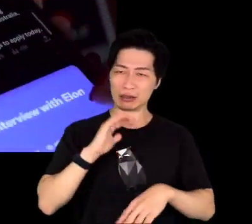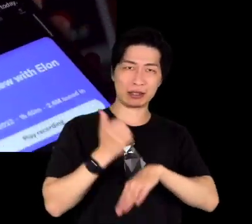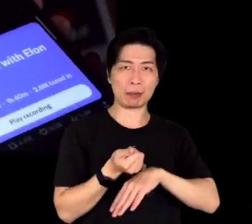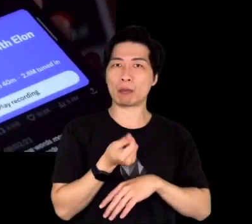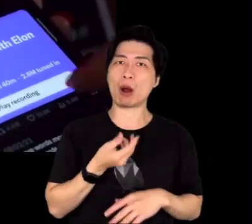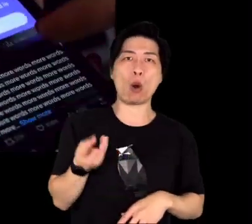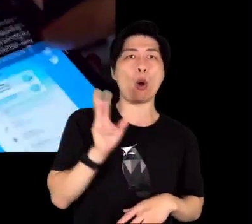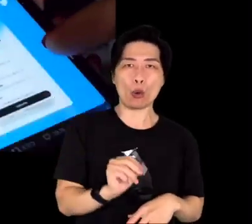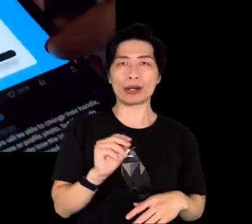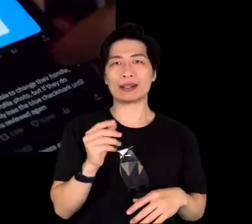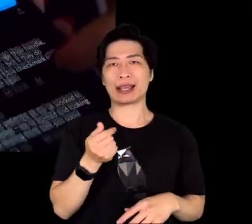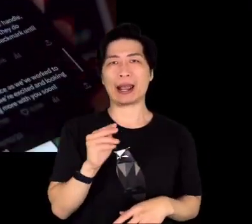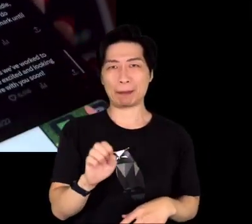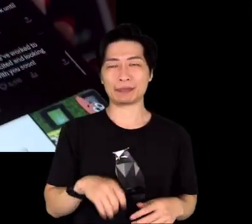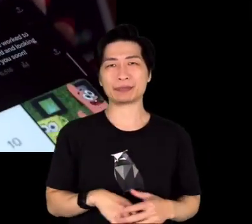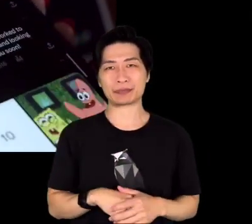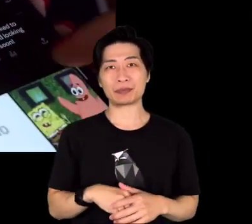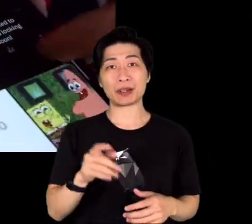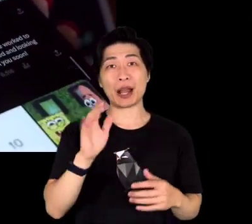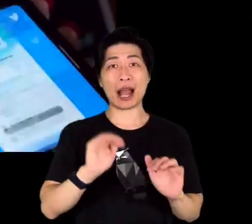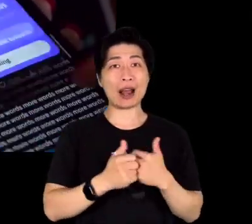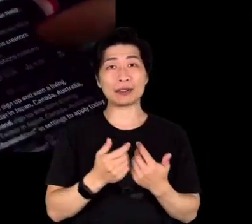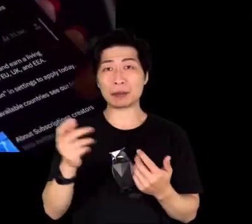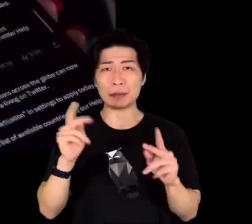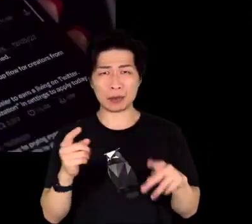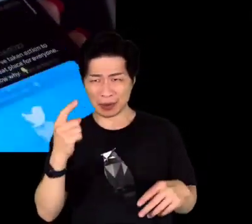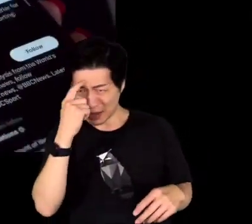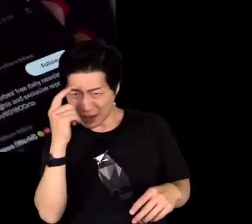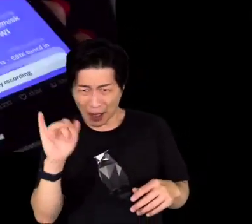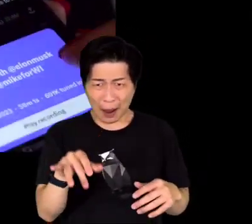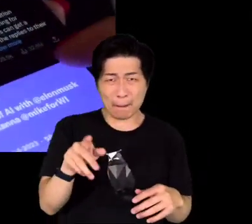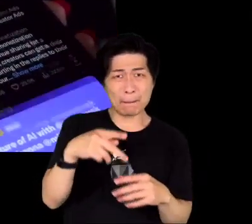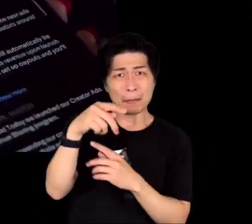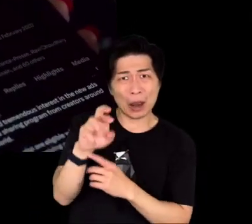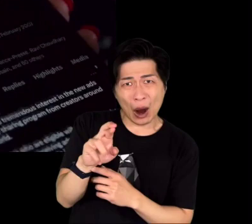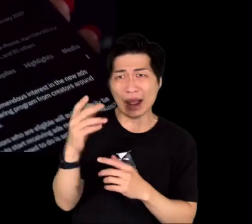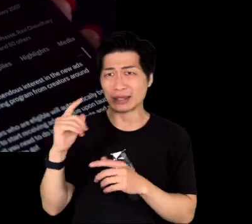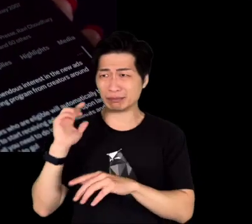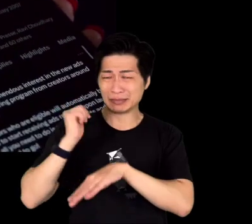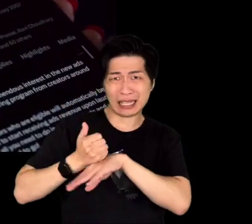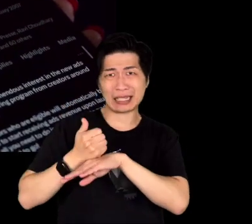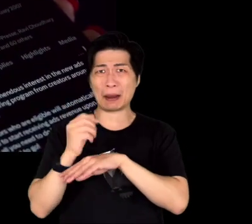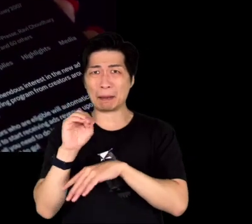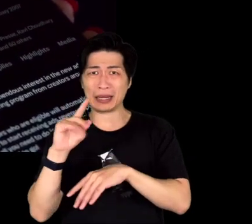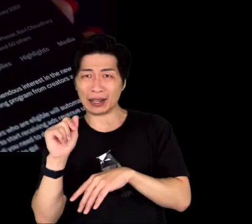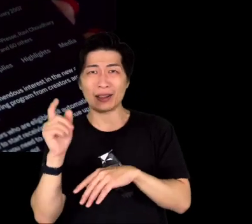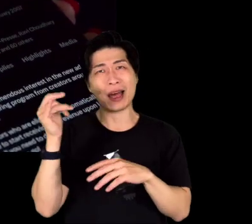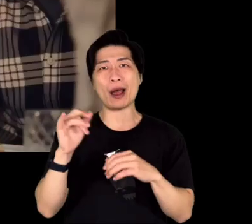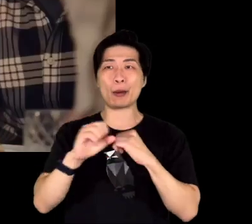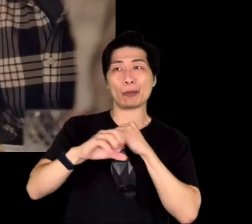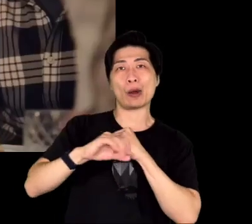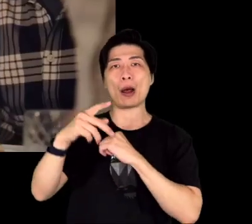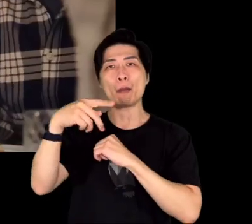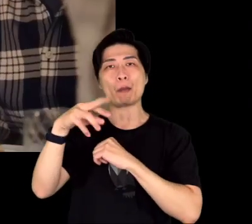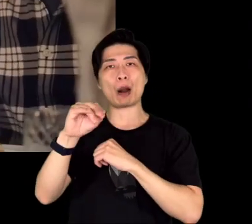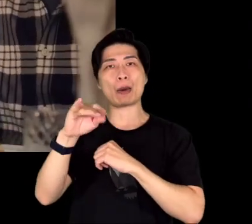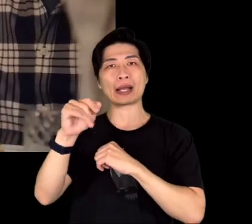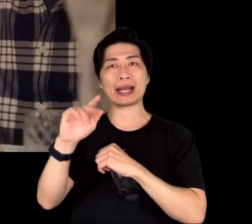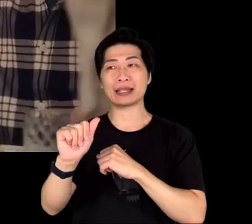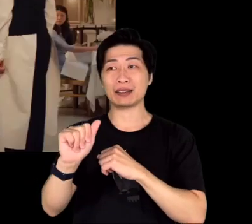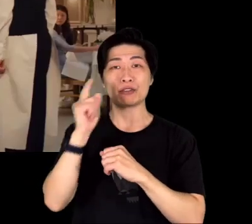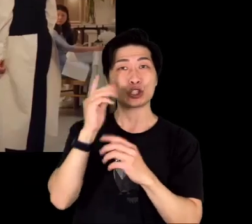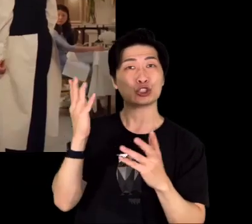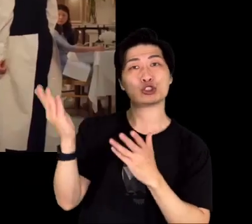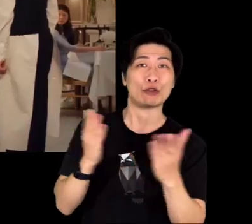is a platform where the dynamic of companies capable of crafting narratives in the eyes of the public through PR and legacy media, also known